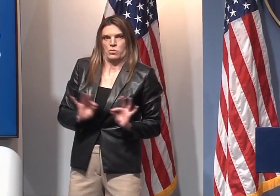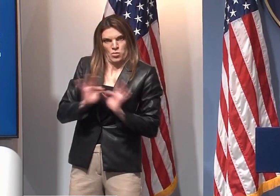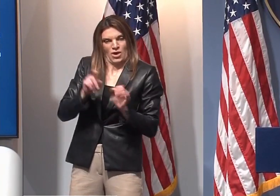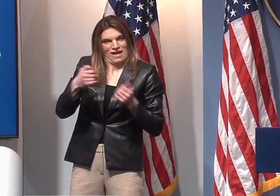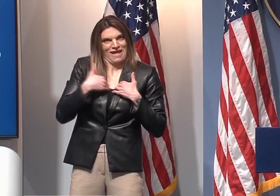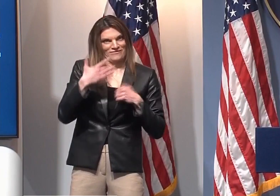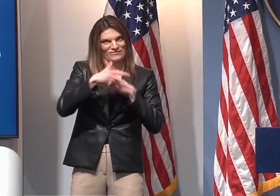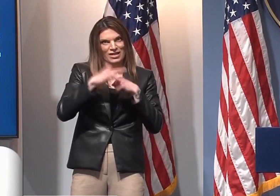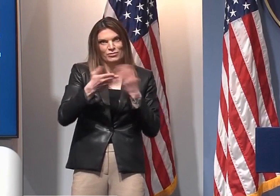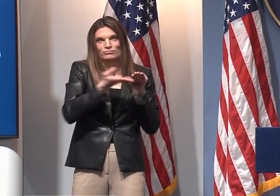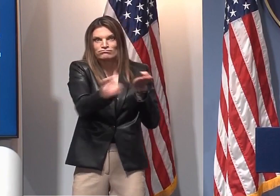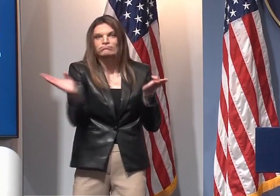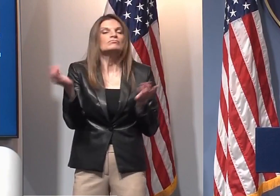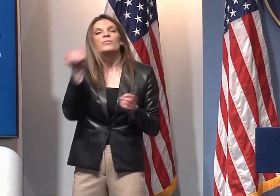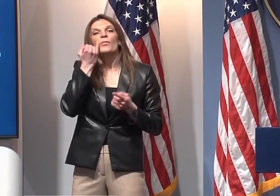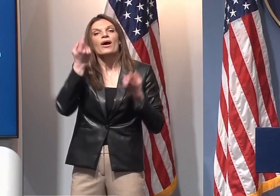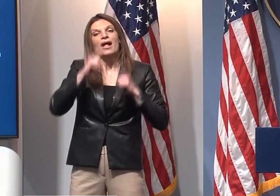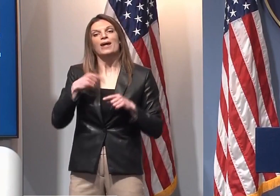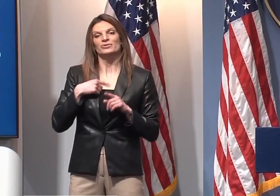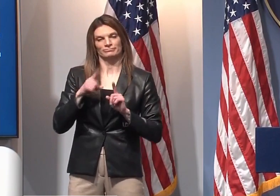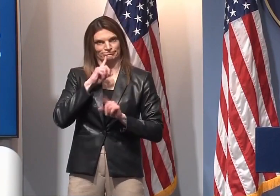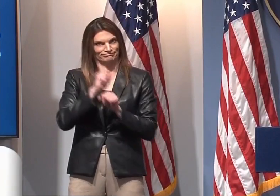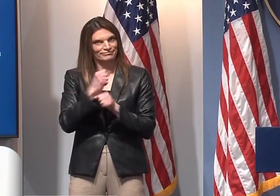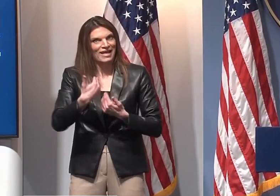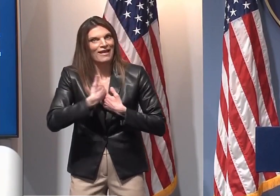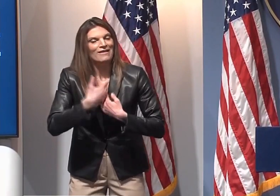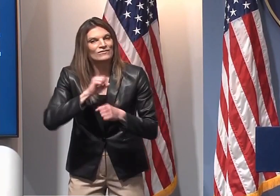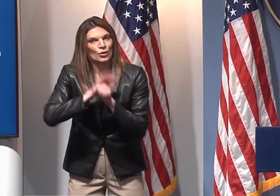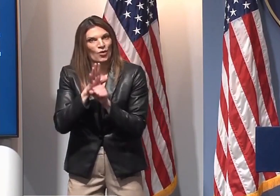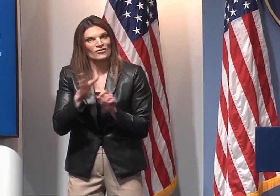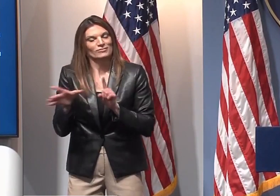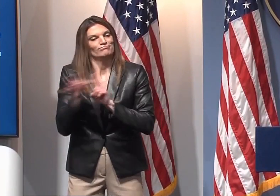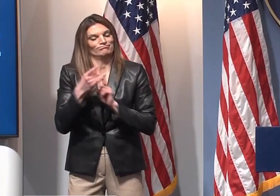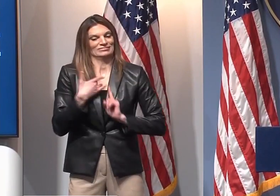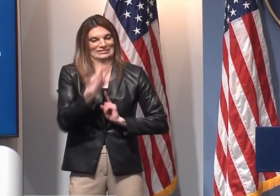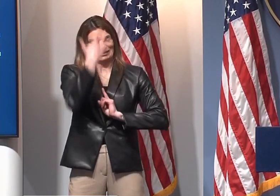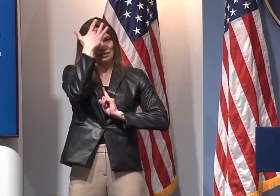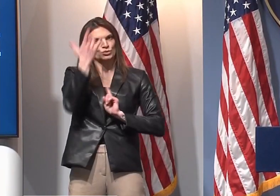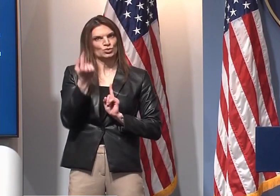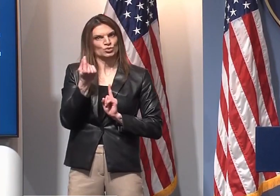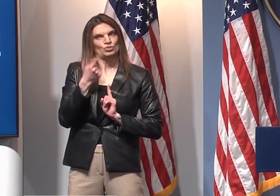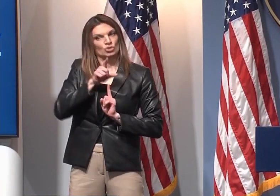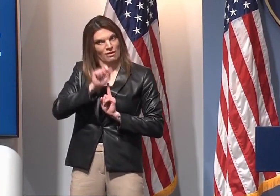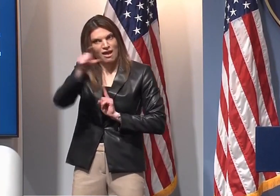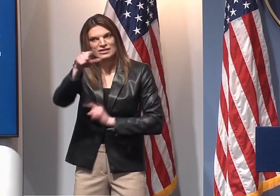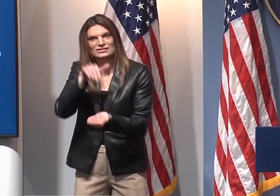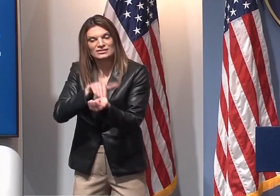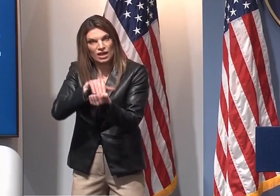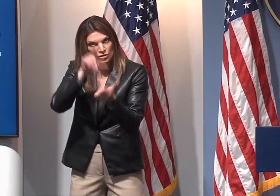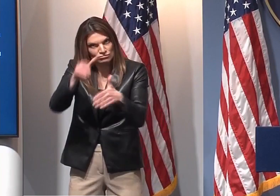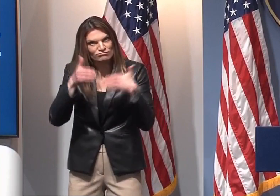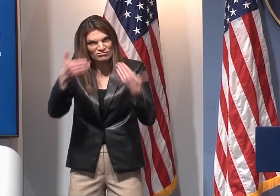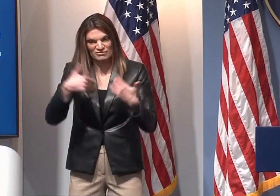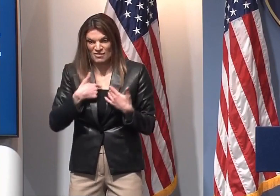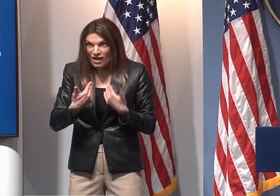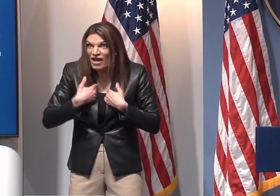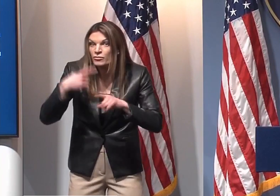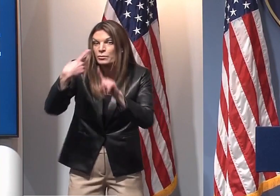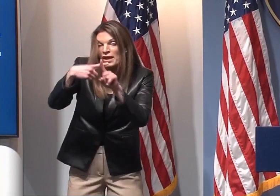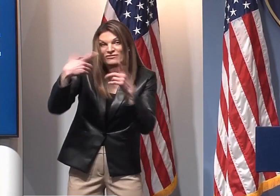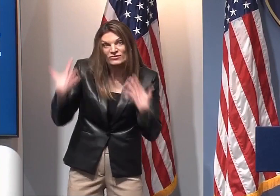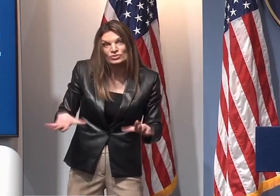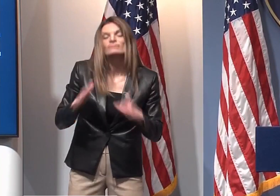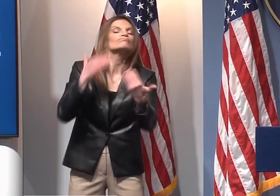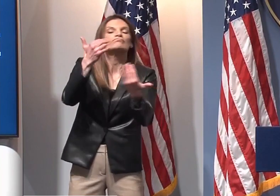COVID-19, you should ask your doctor if you qualify for these therapies and ask them where you can find them. It's important that you get